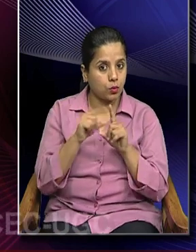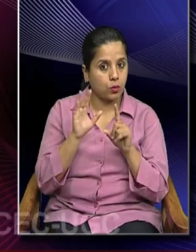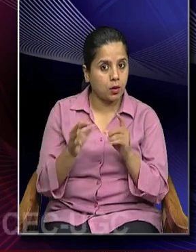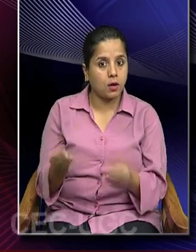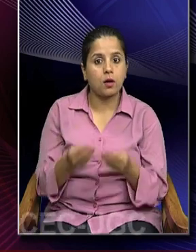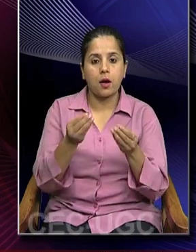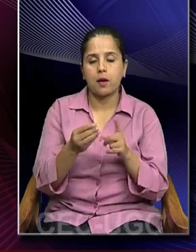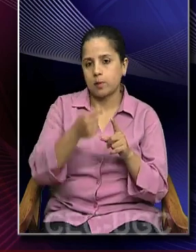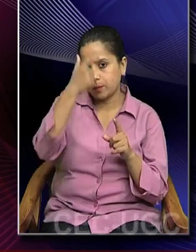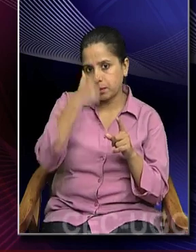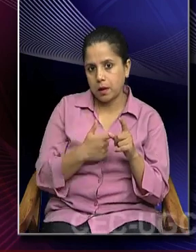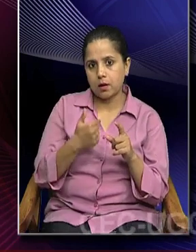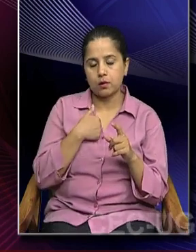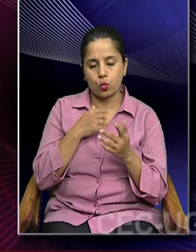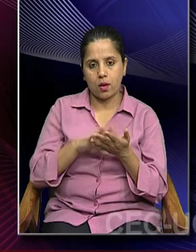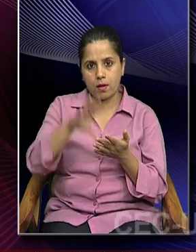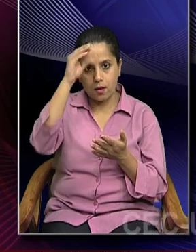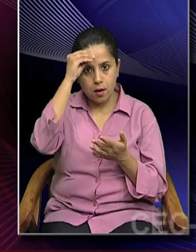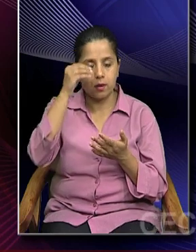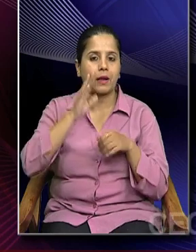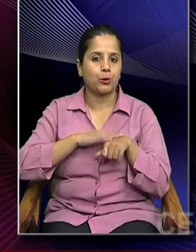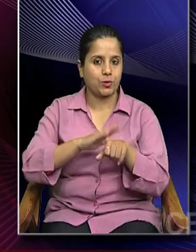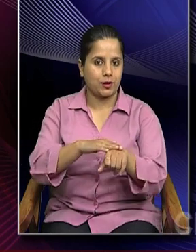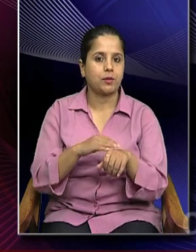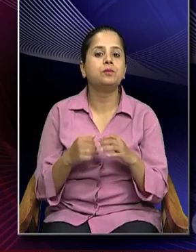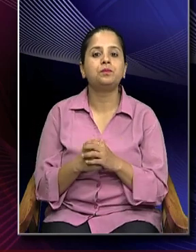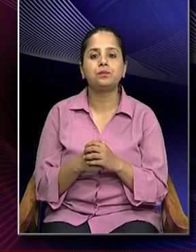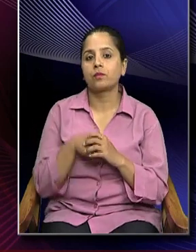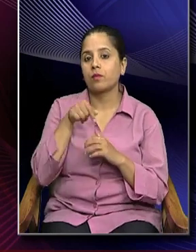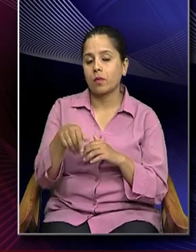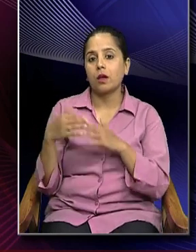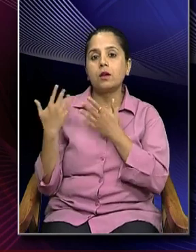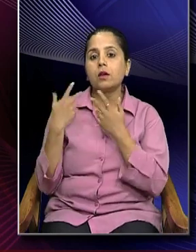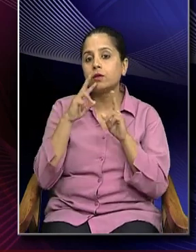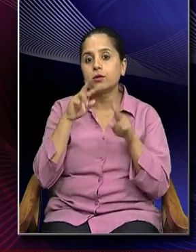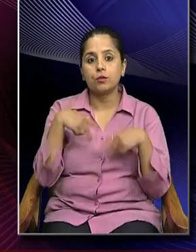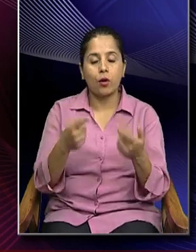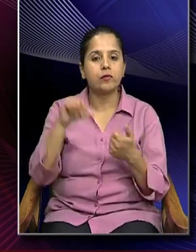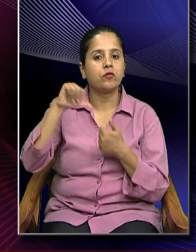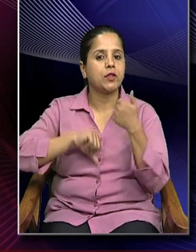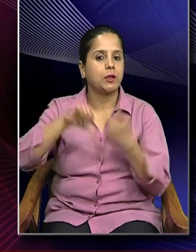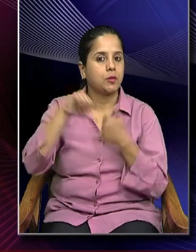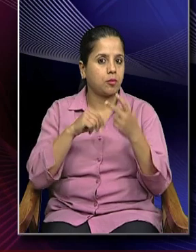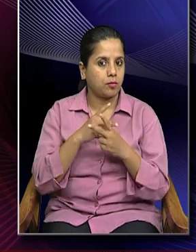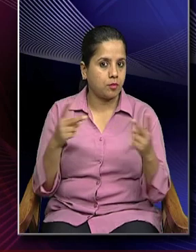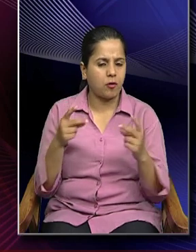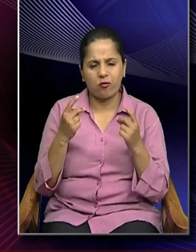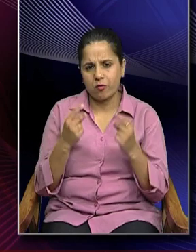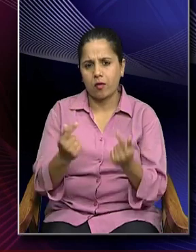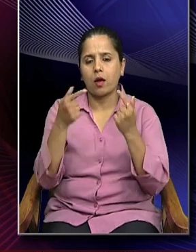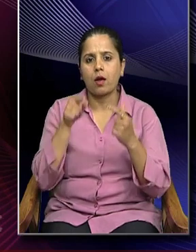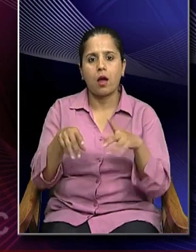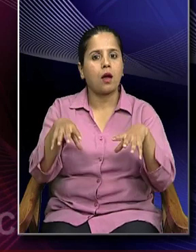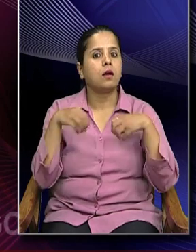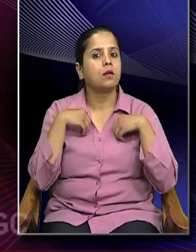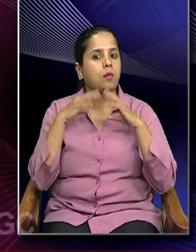provide a personalized learning experience. The responsive feedback, quickly adapts